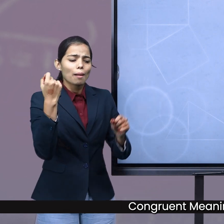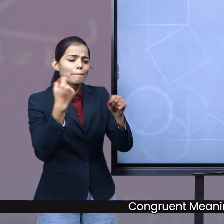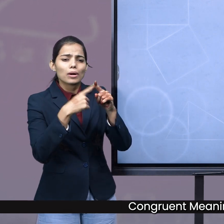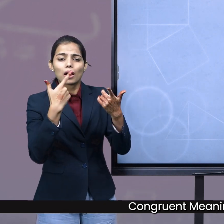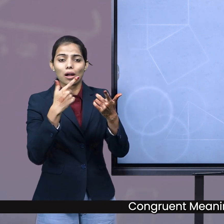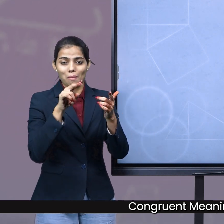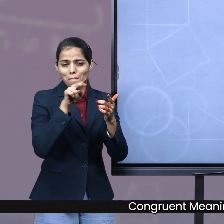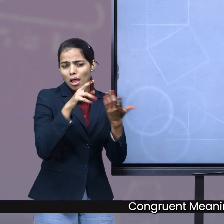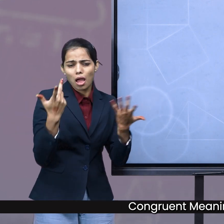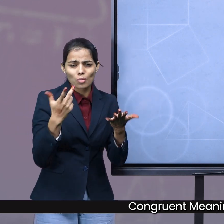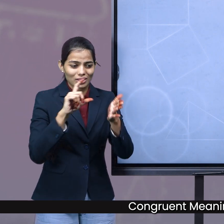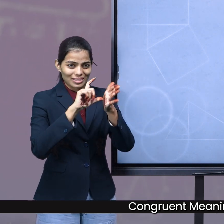Congruent meaning in geometry.